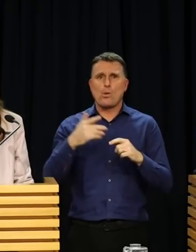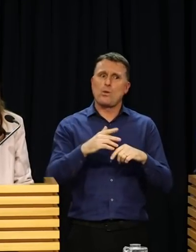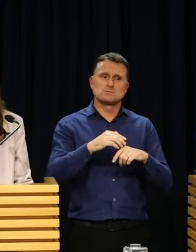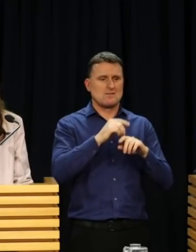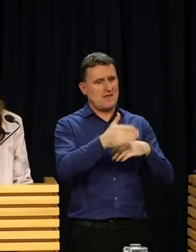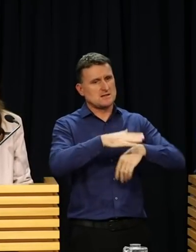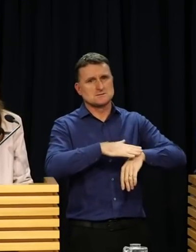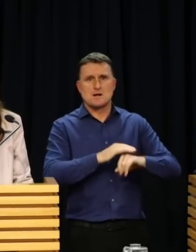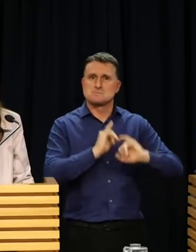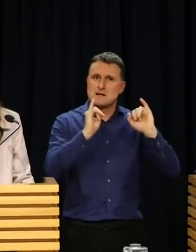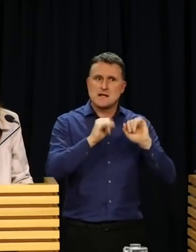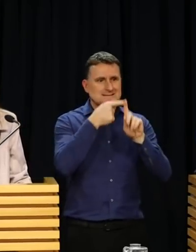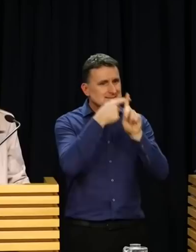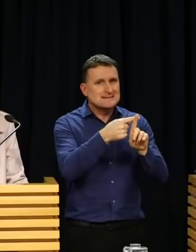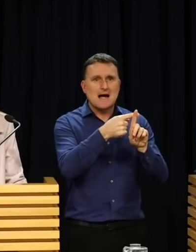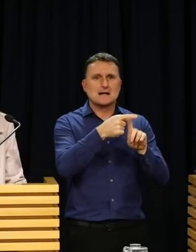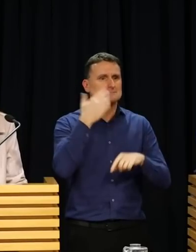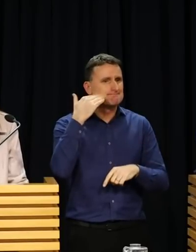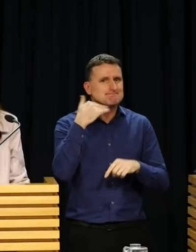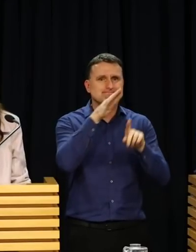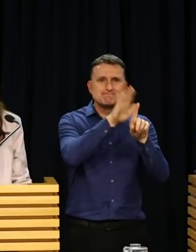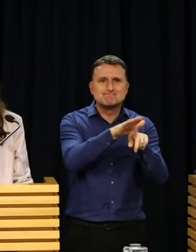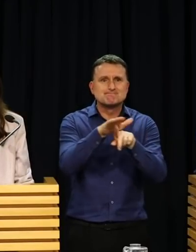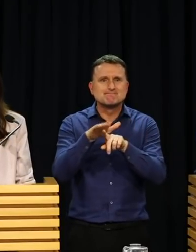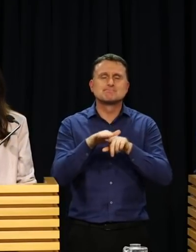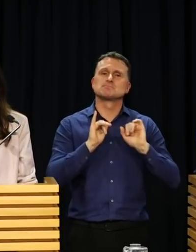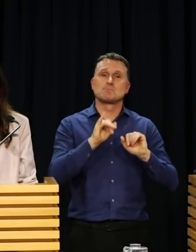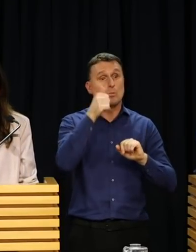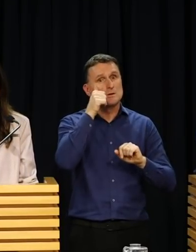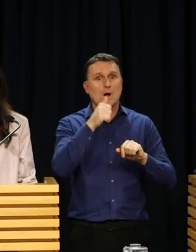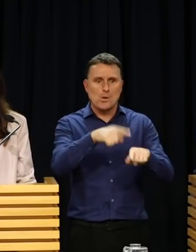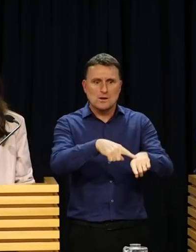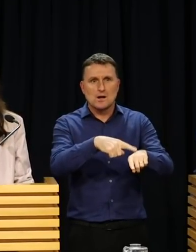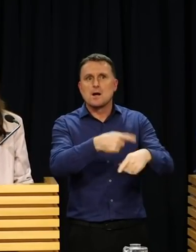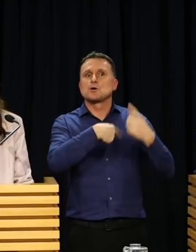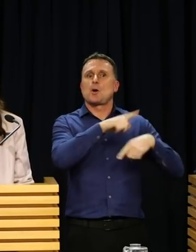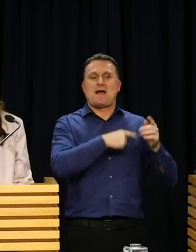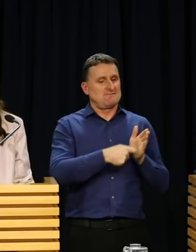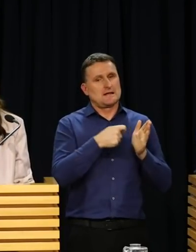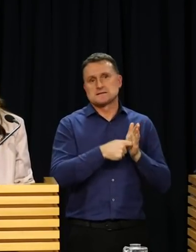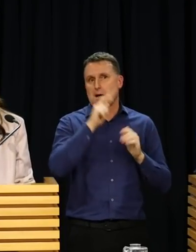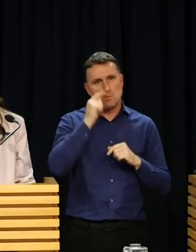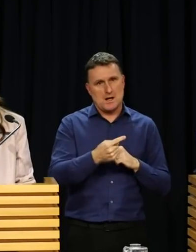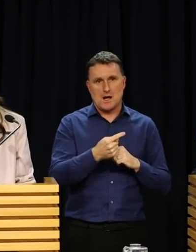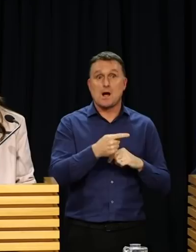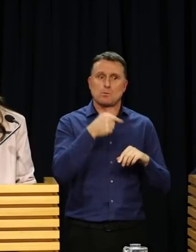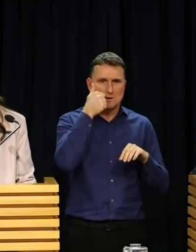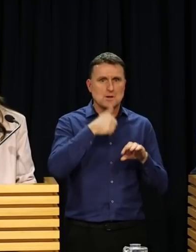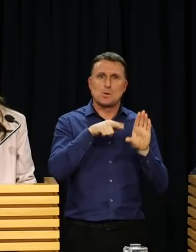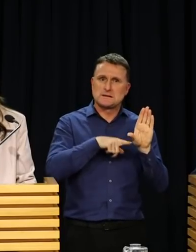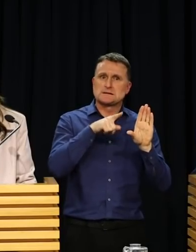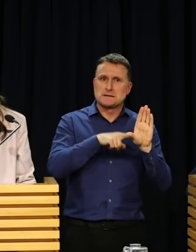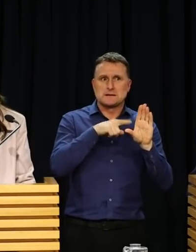Dawn Raid period. An apology can never reverse what happened or undo the decades of disadvantage experienced as a